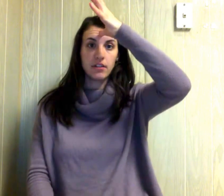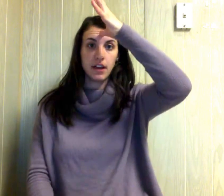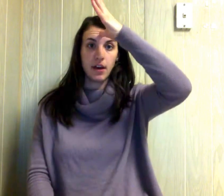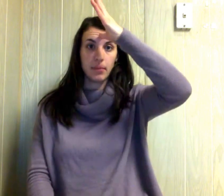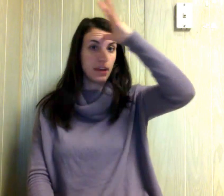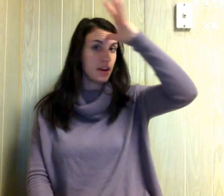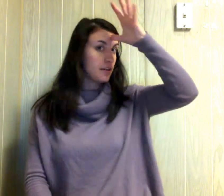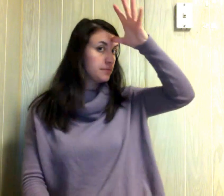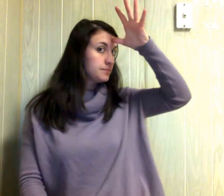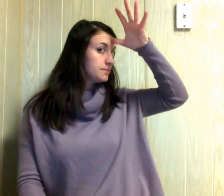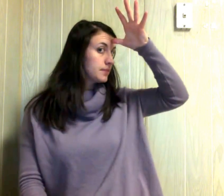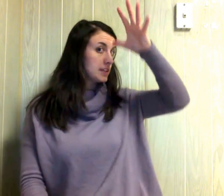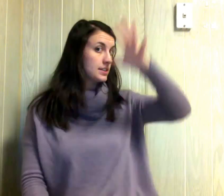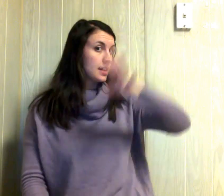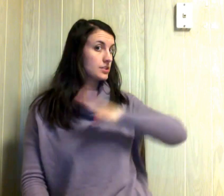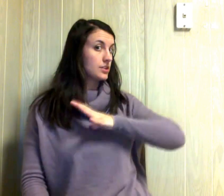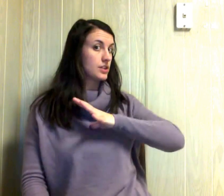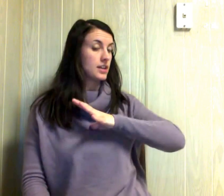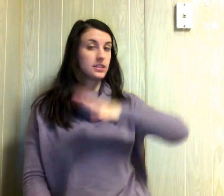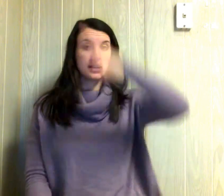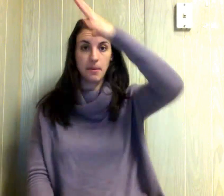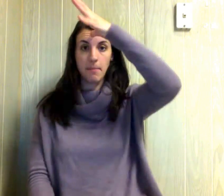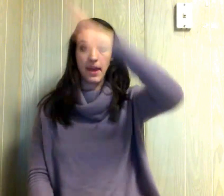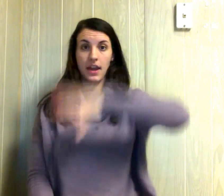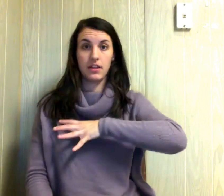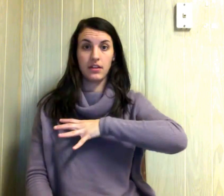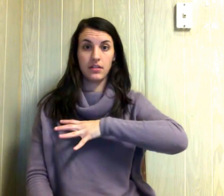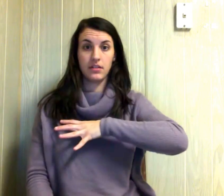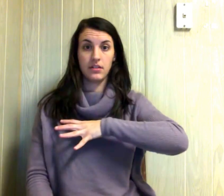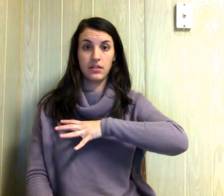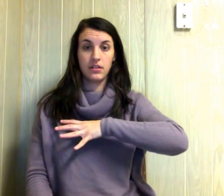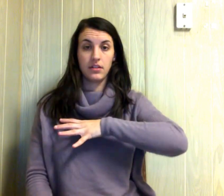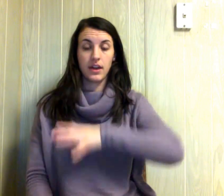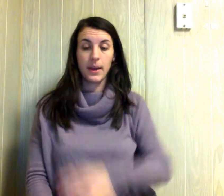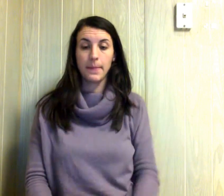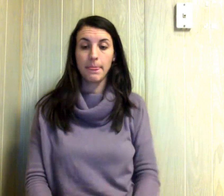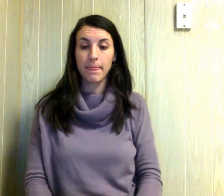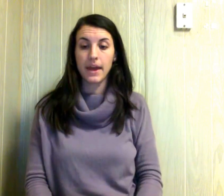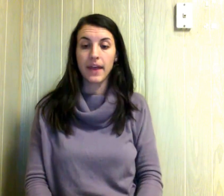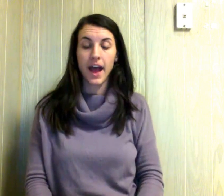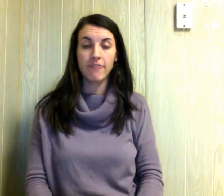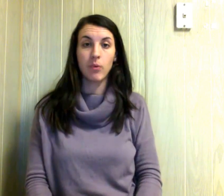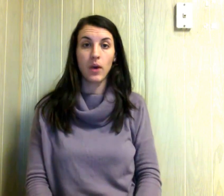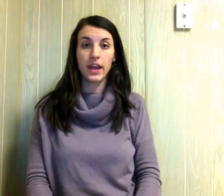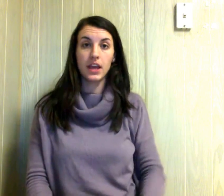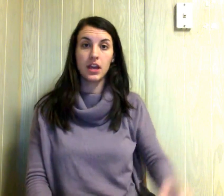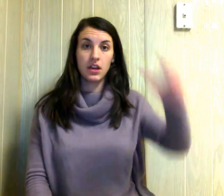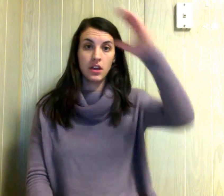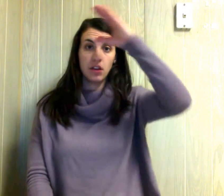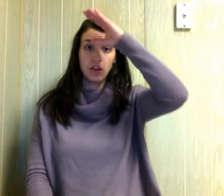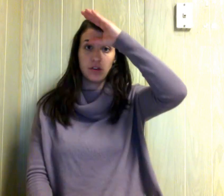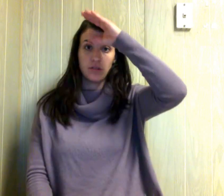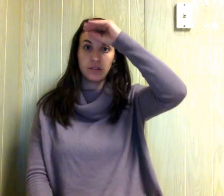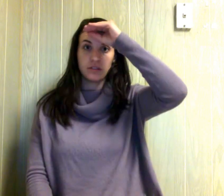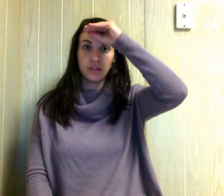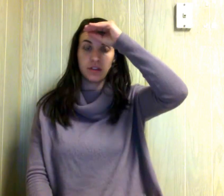up here, and down to your chest. Man. Okay, and then we have boy, which is the